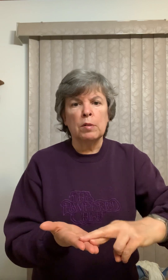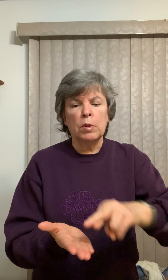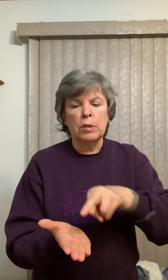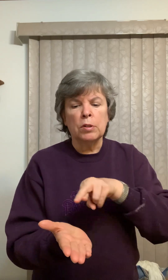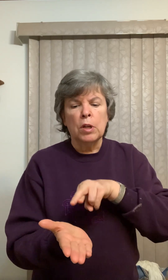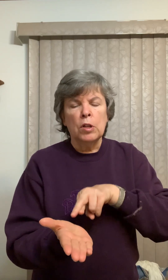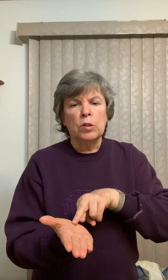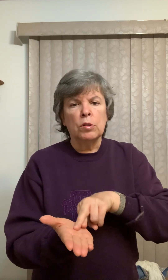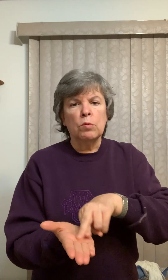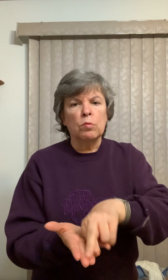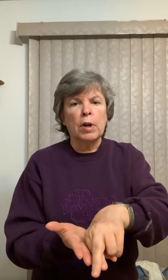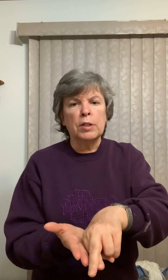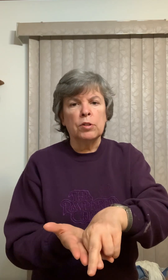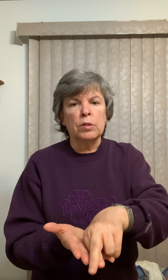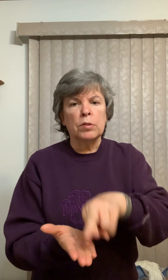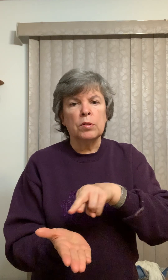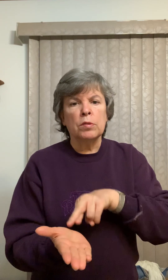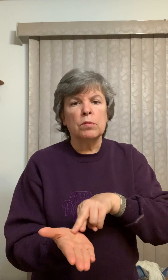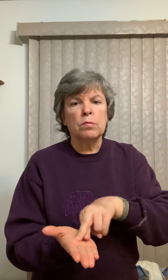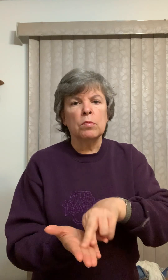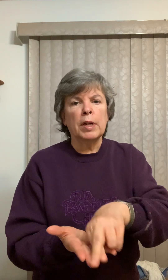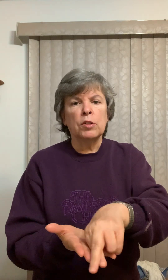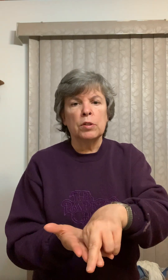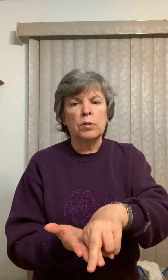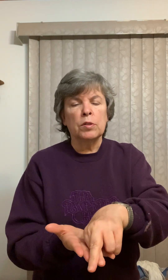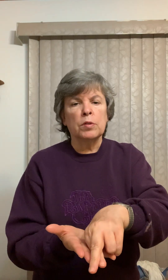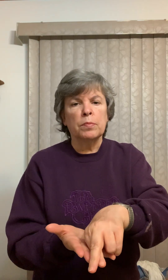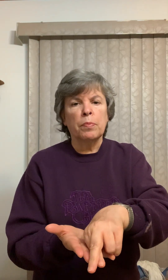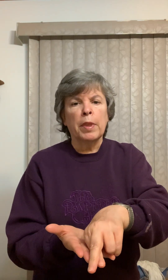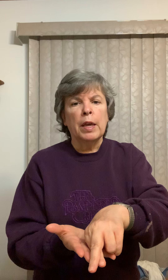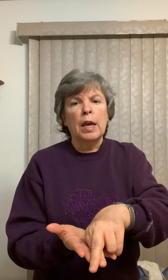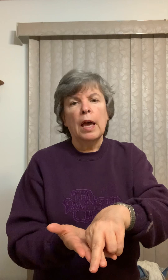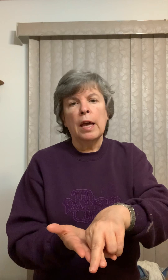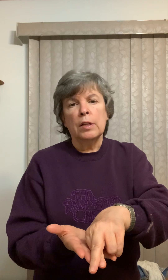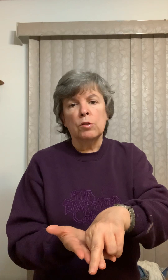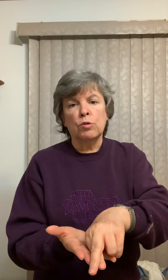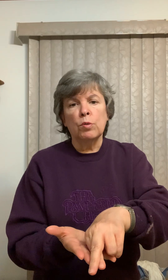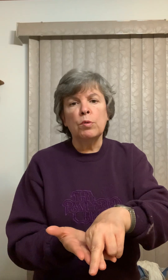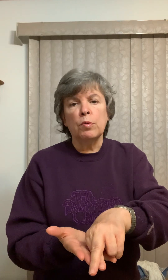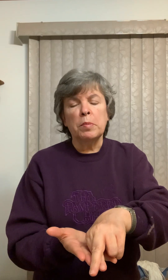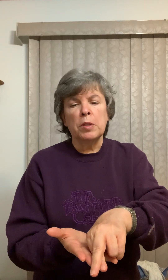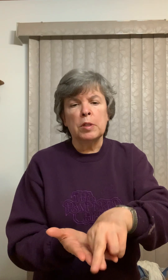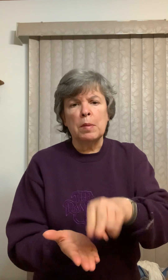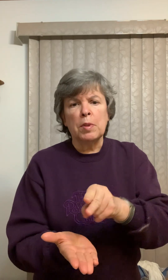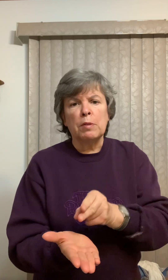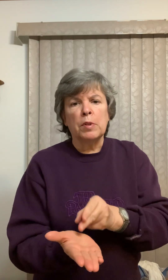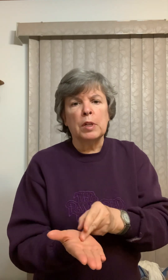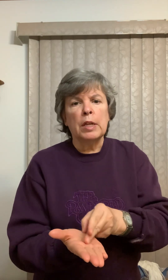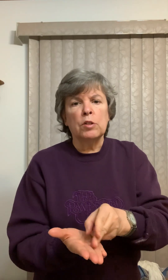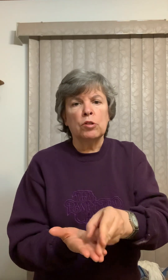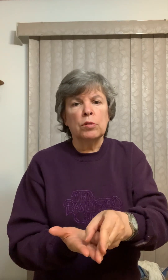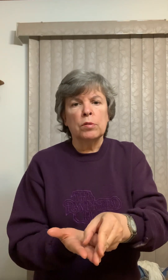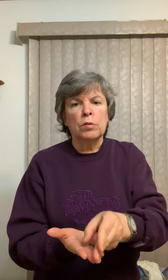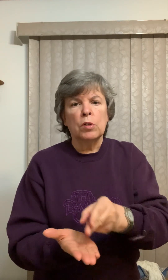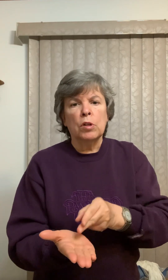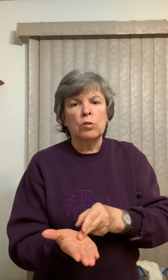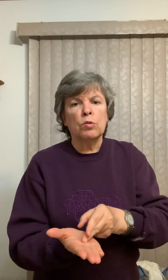sideways. So righteous, righteous. And truth would be the same thing with an H,